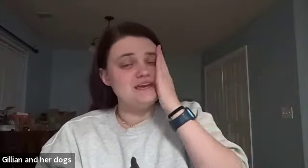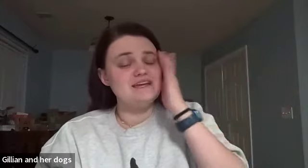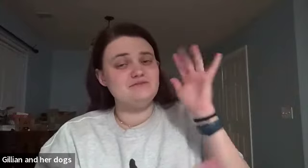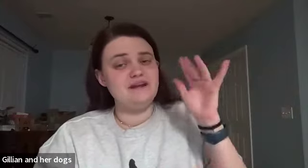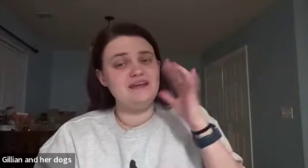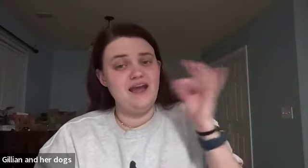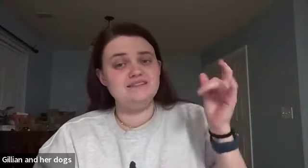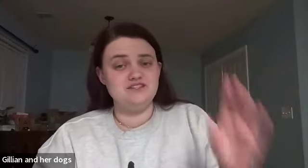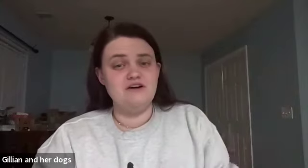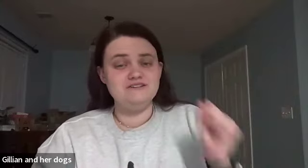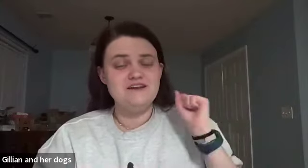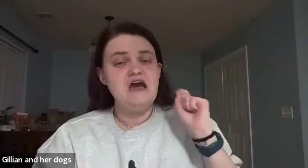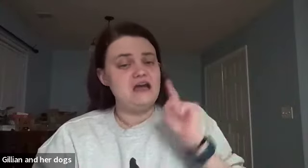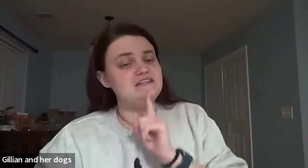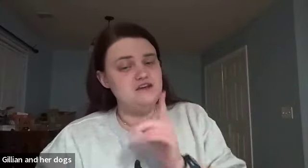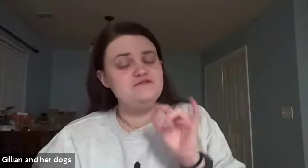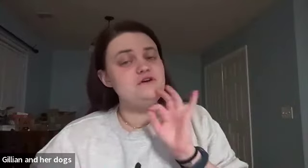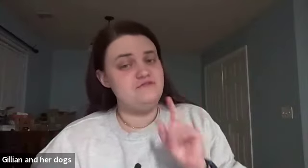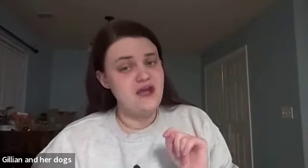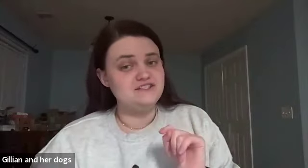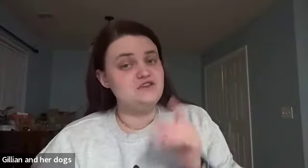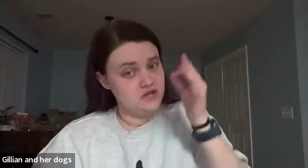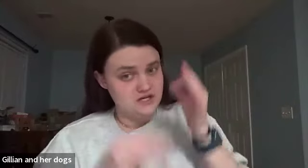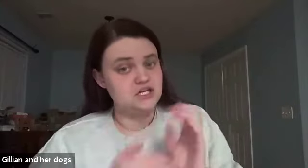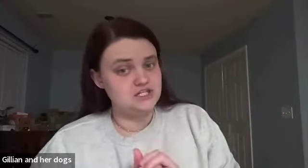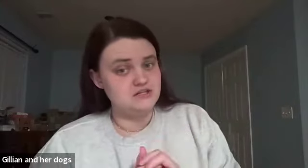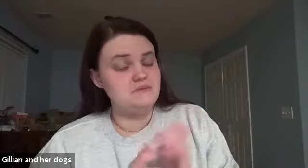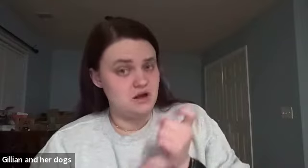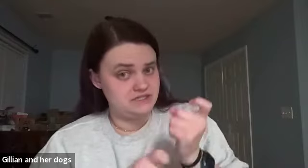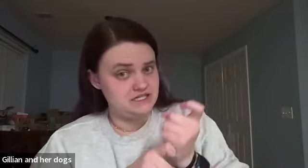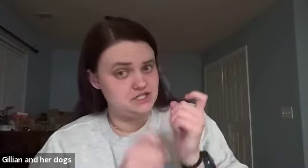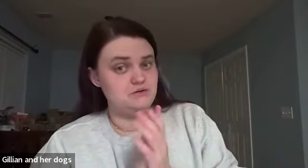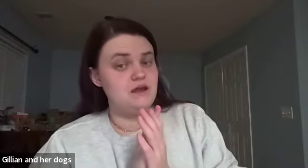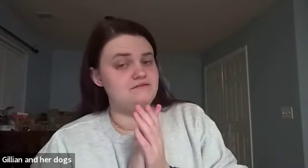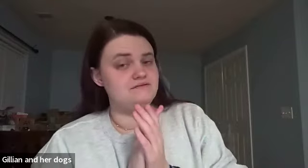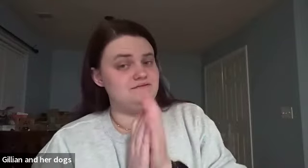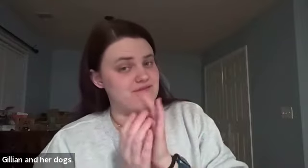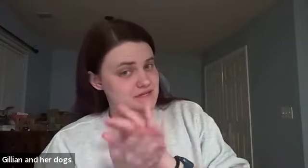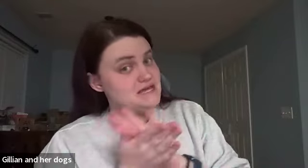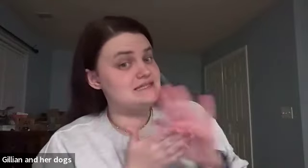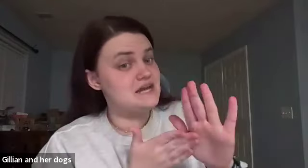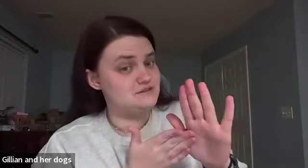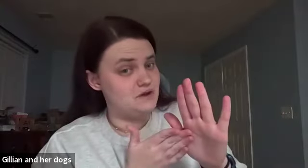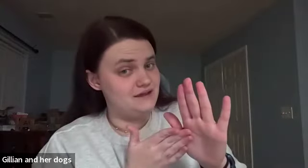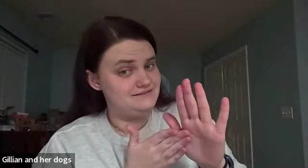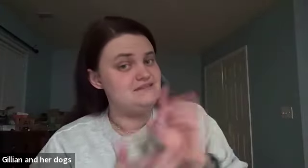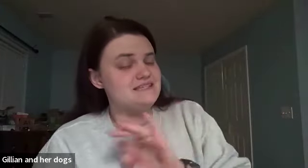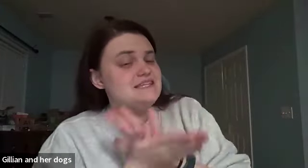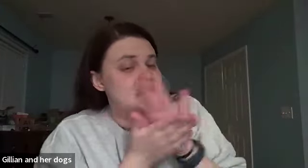up say it's raining cats and dogs, I can tell you for a fact, they're gonna judge you and probably tease you. Then that's the nice way. That's the